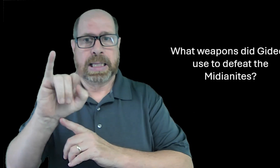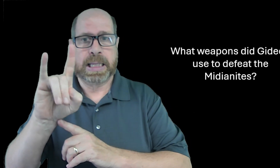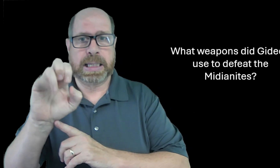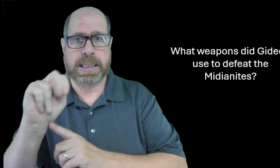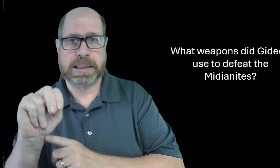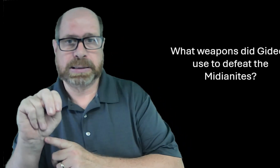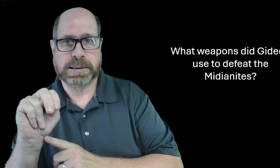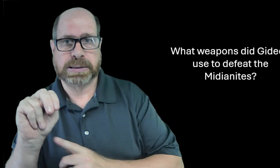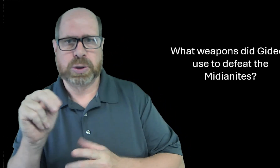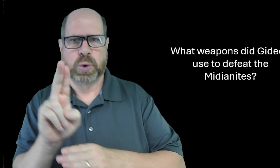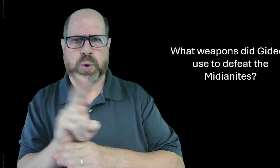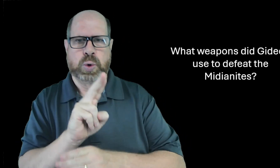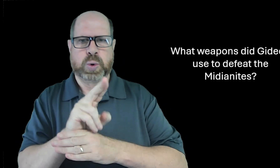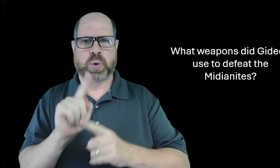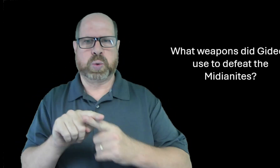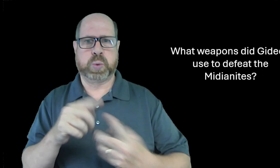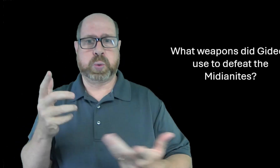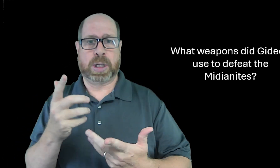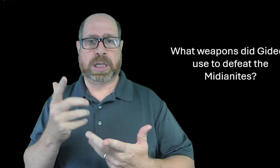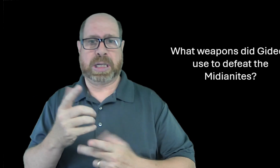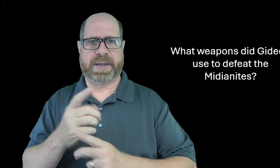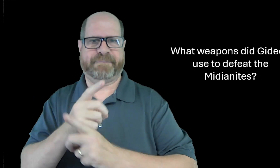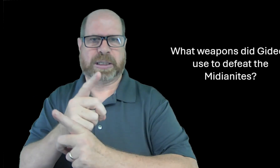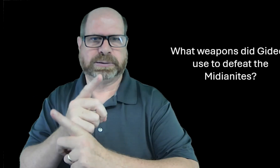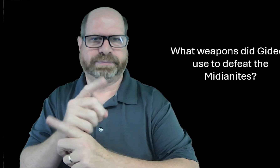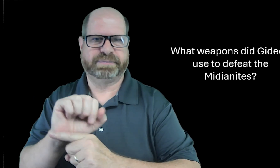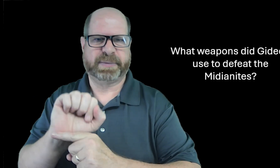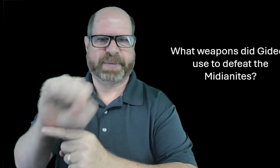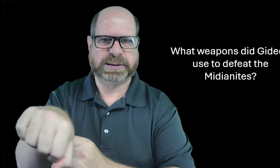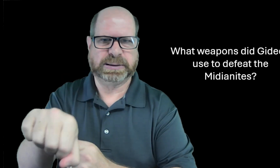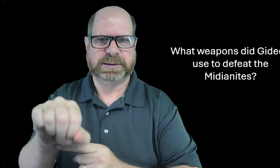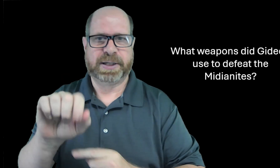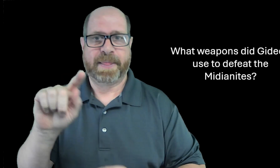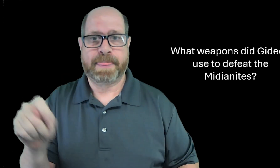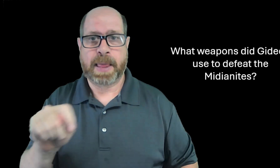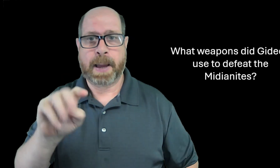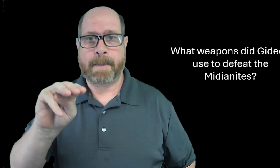did Gideon use to defeat the Midianites?